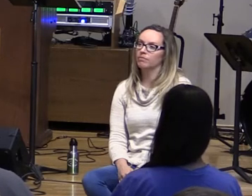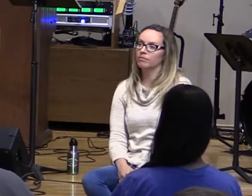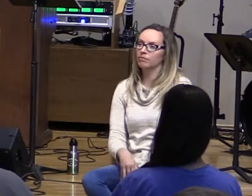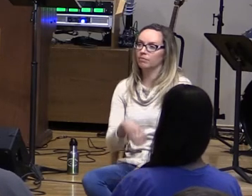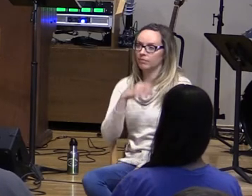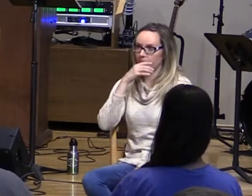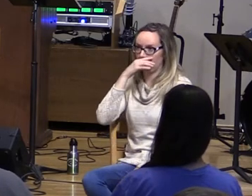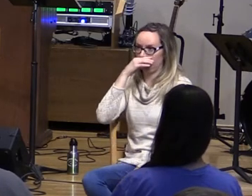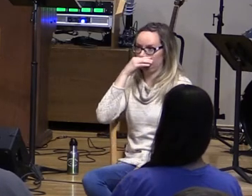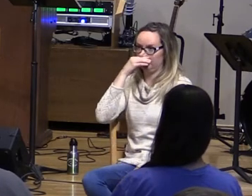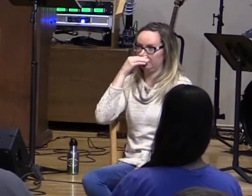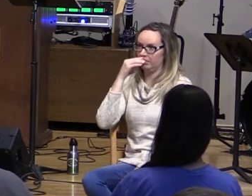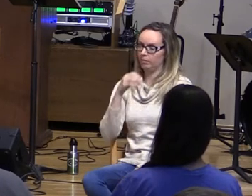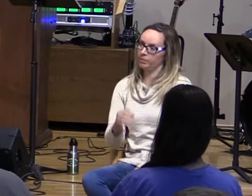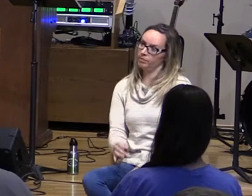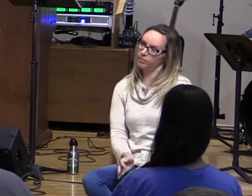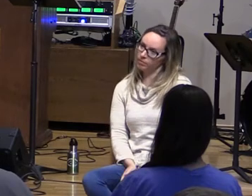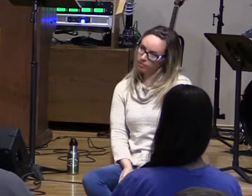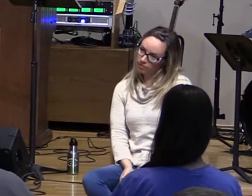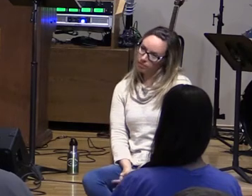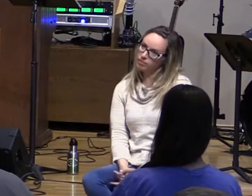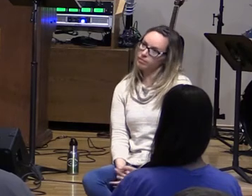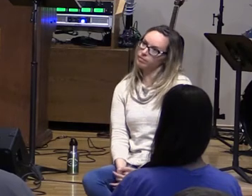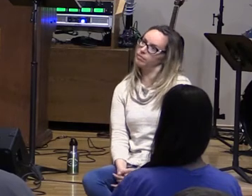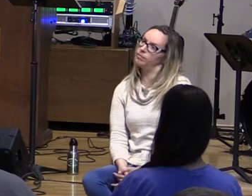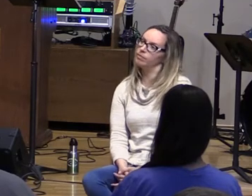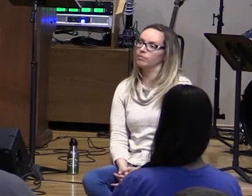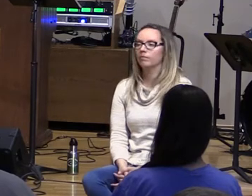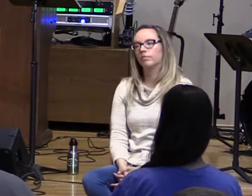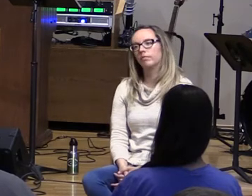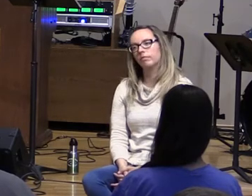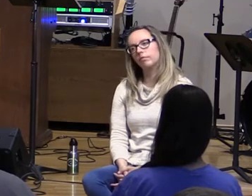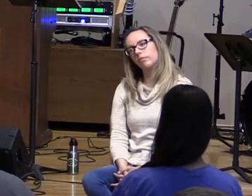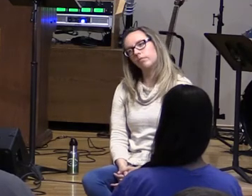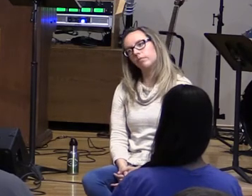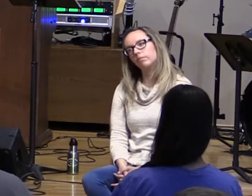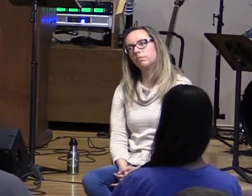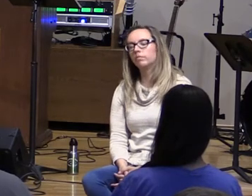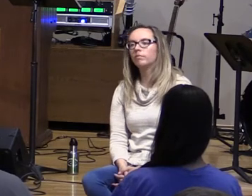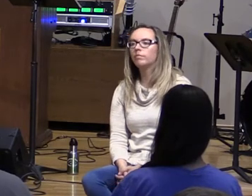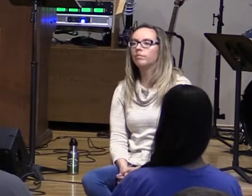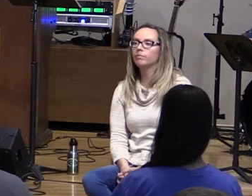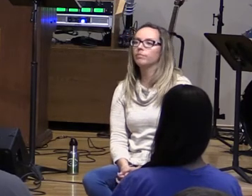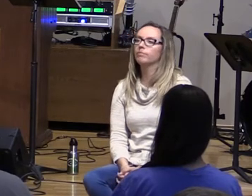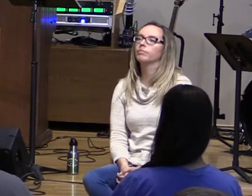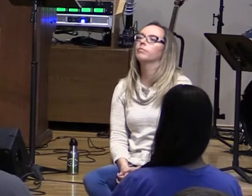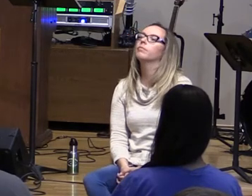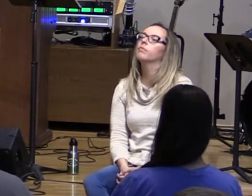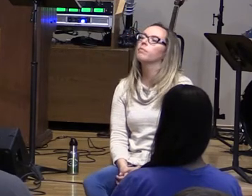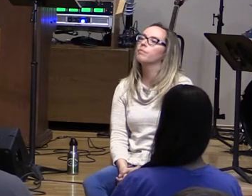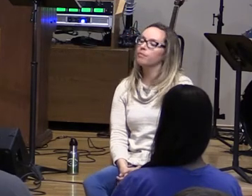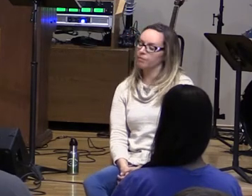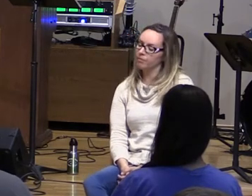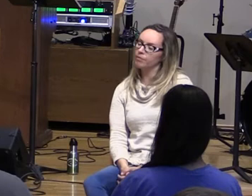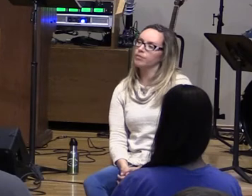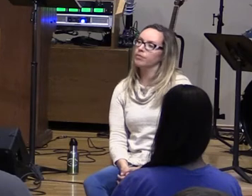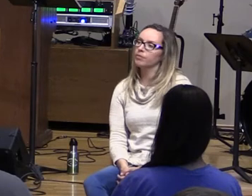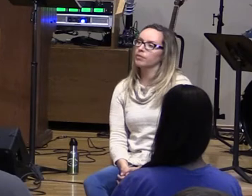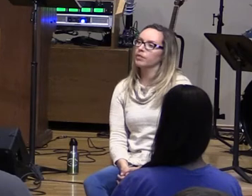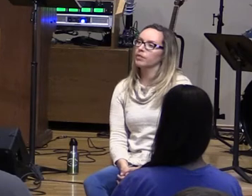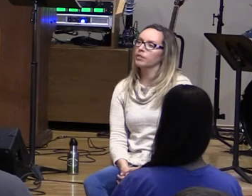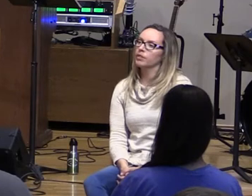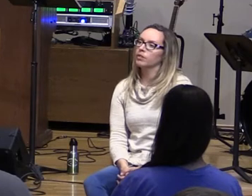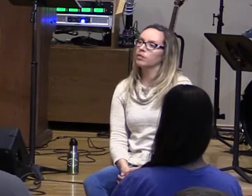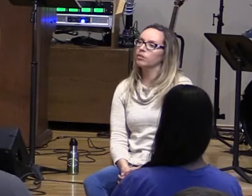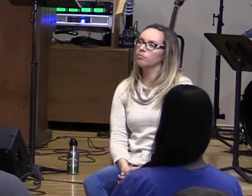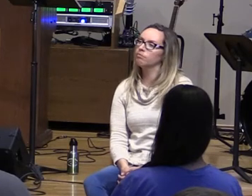sheep into the midst of wolves, so be wise as serpents and innocent as doves. Beware of them, for they